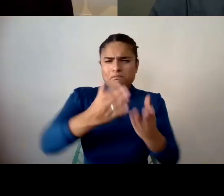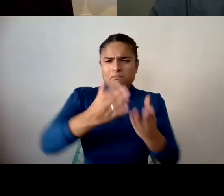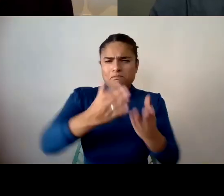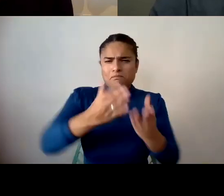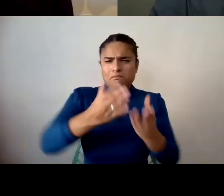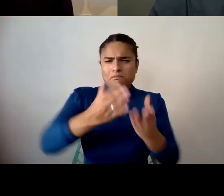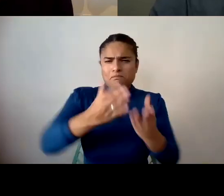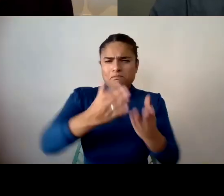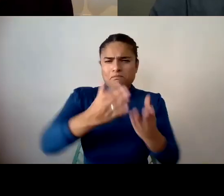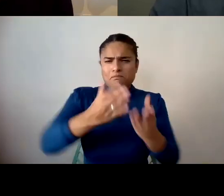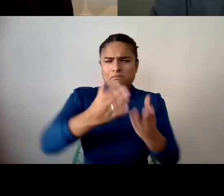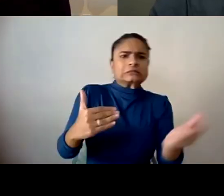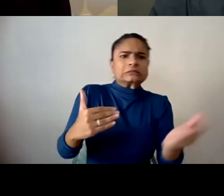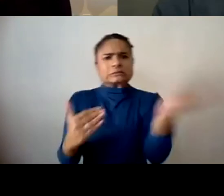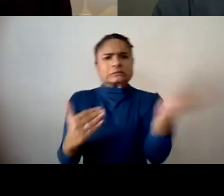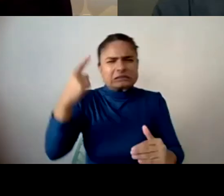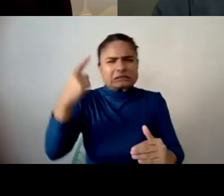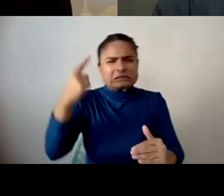way together.